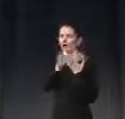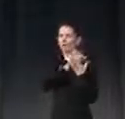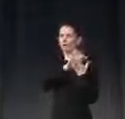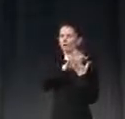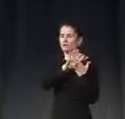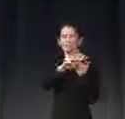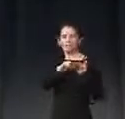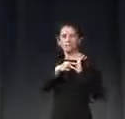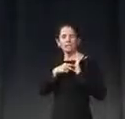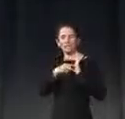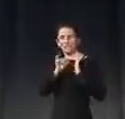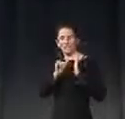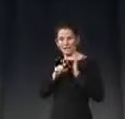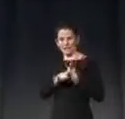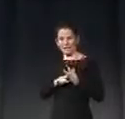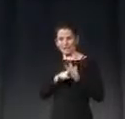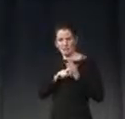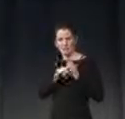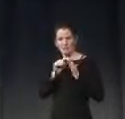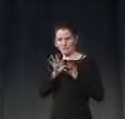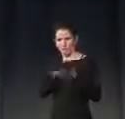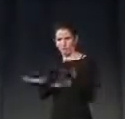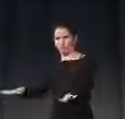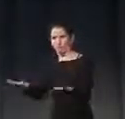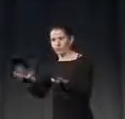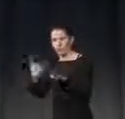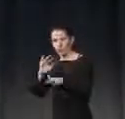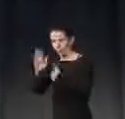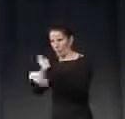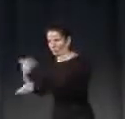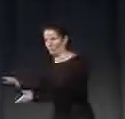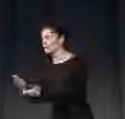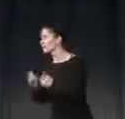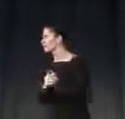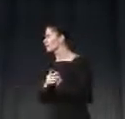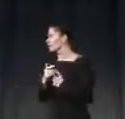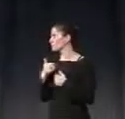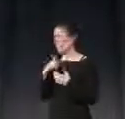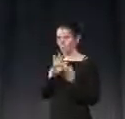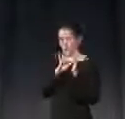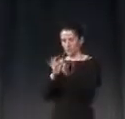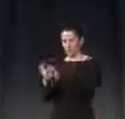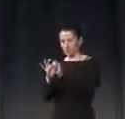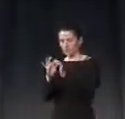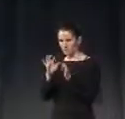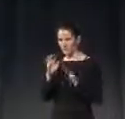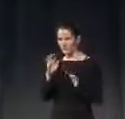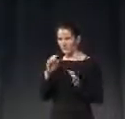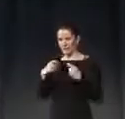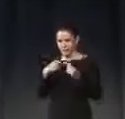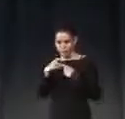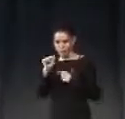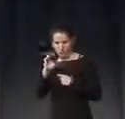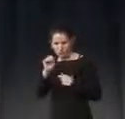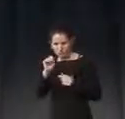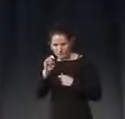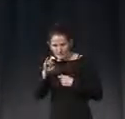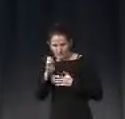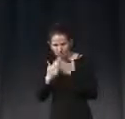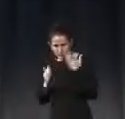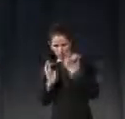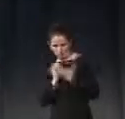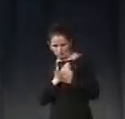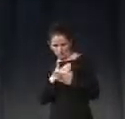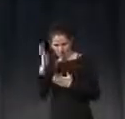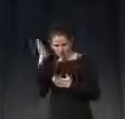today comes out of AT&T. So I'm moving into sort of the electroacoustic phase, but it's a hinge in this.